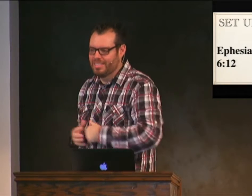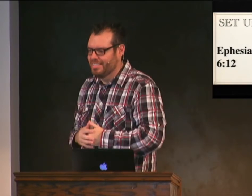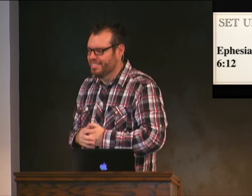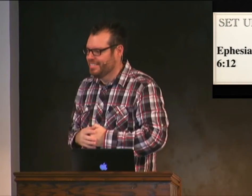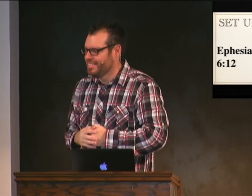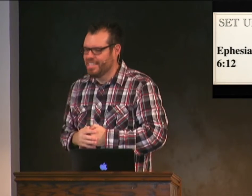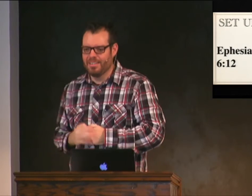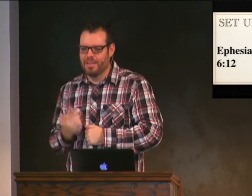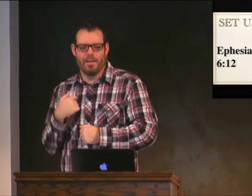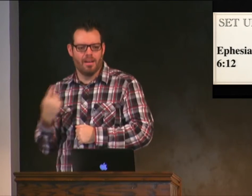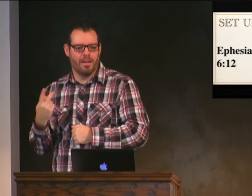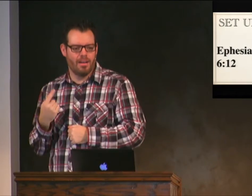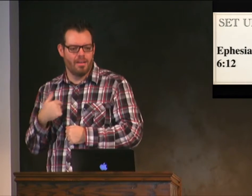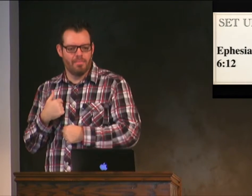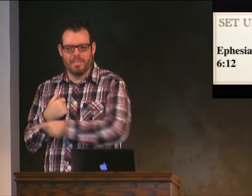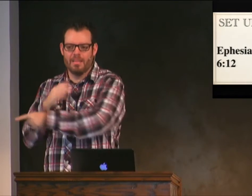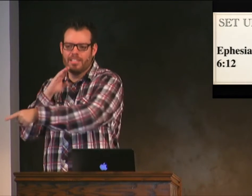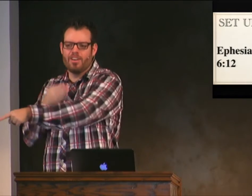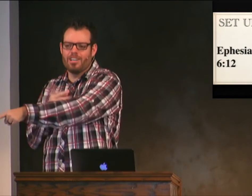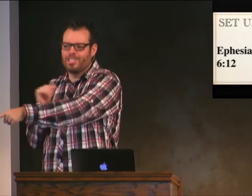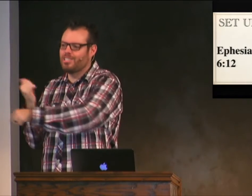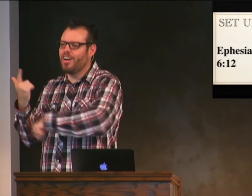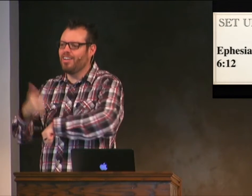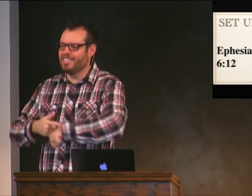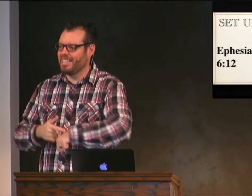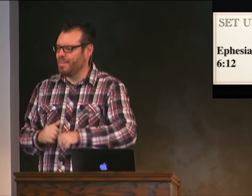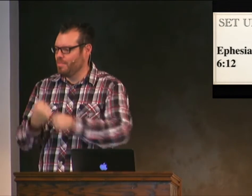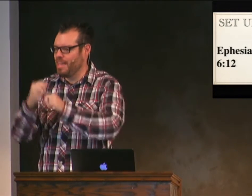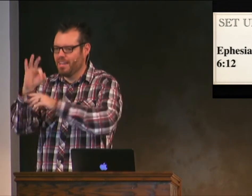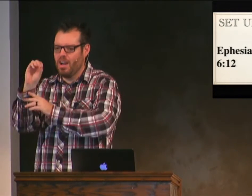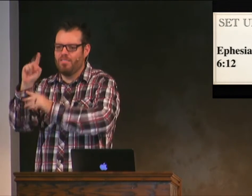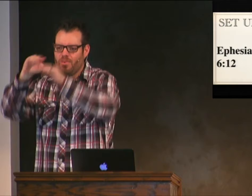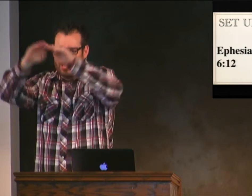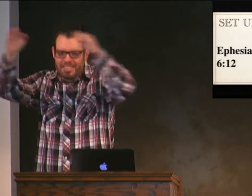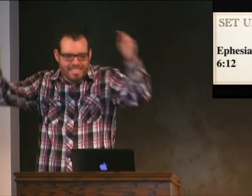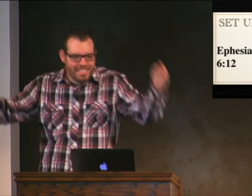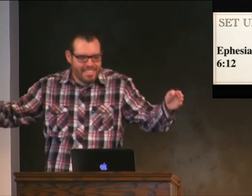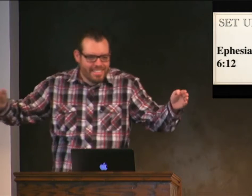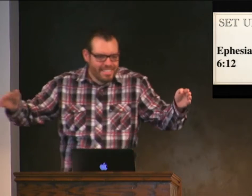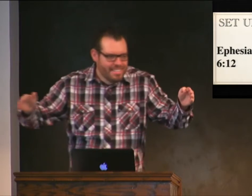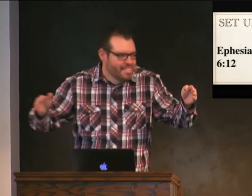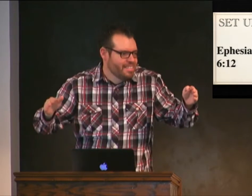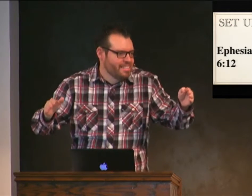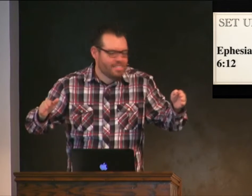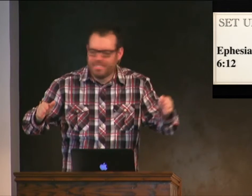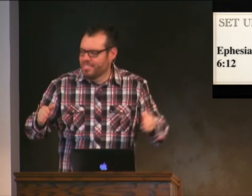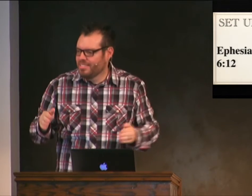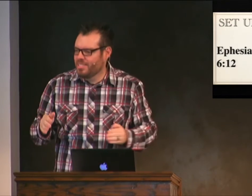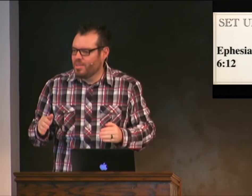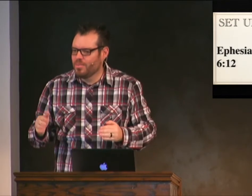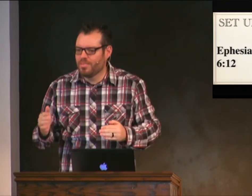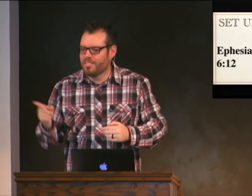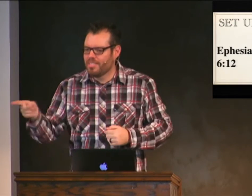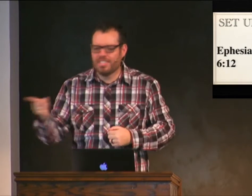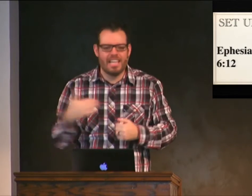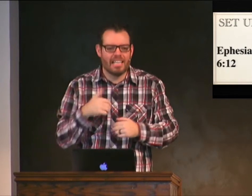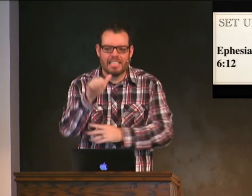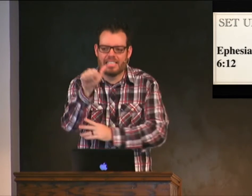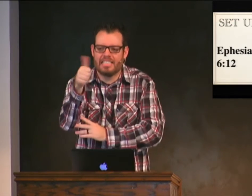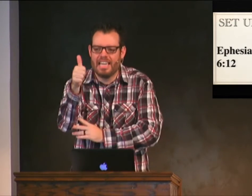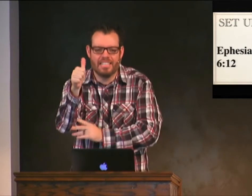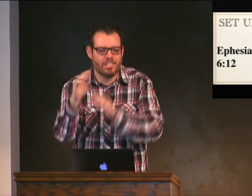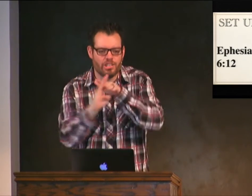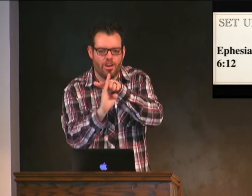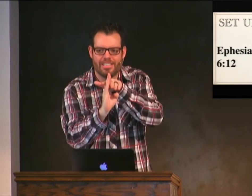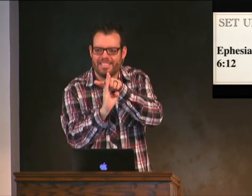pillow? Yeah. Me and my daughters do that all the time. We make a fort. So she had